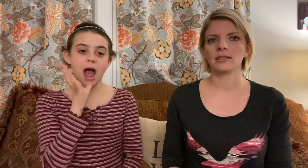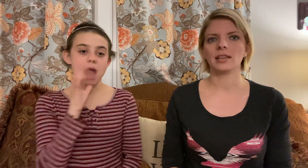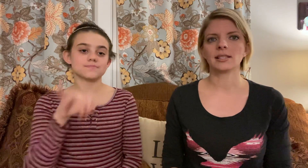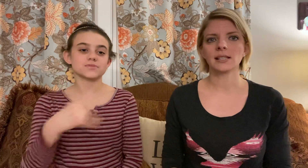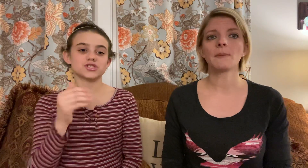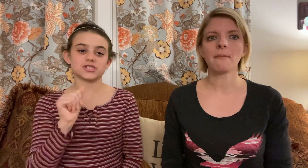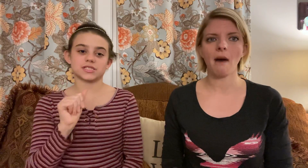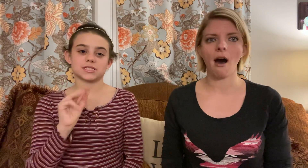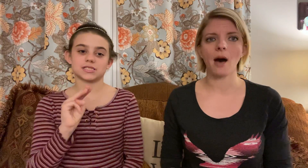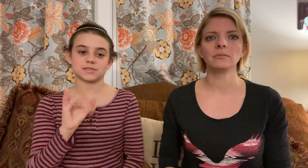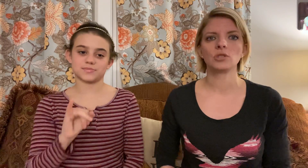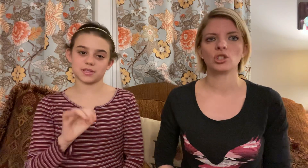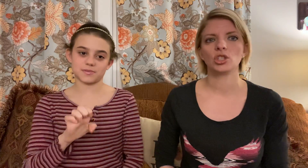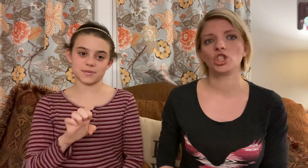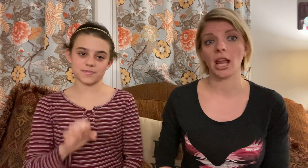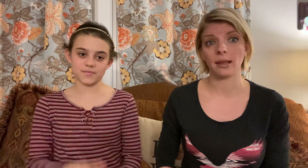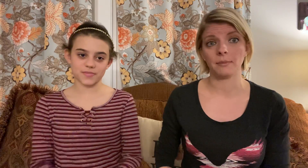This is my mom, Jamie.